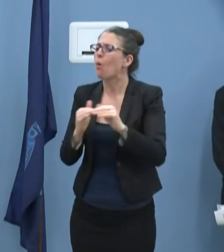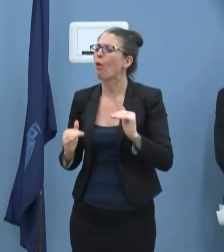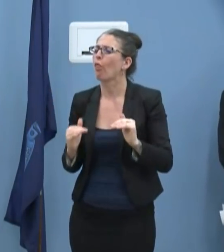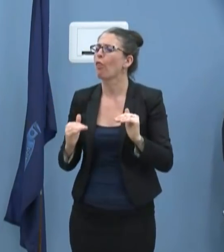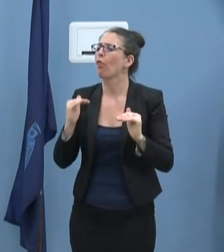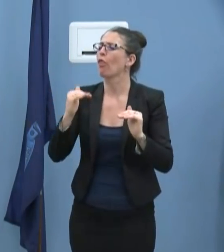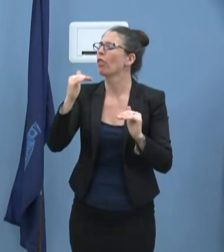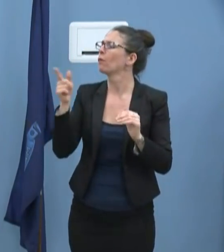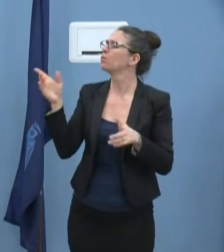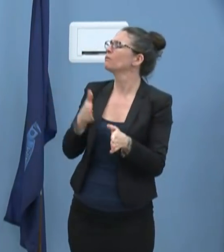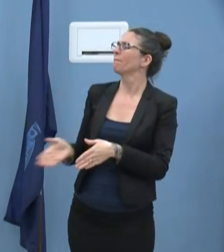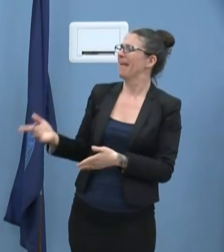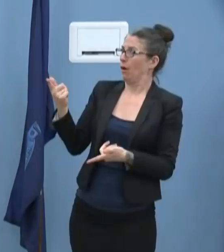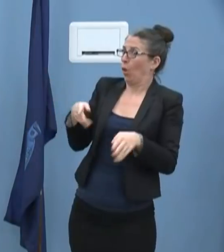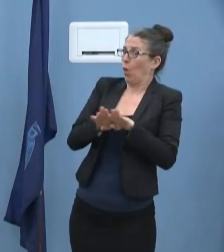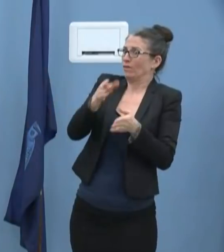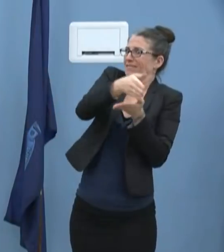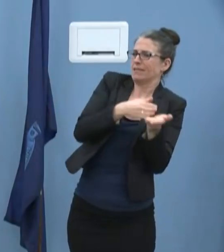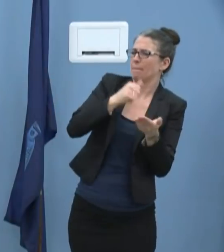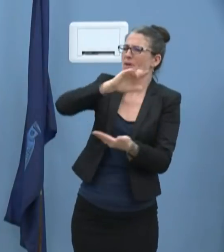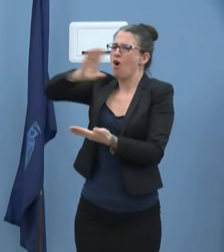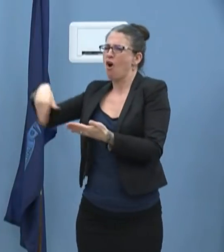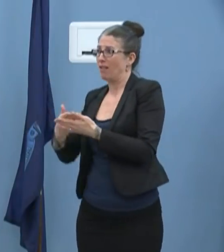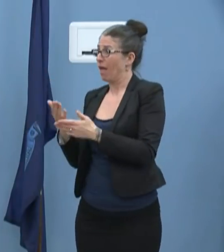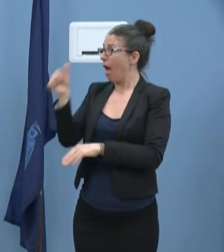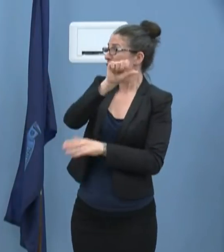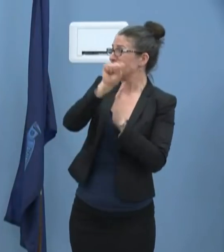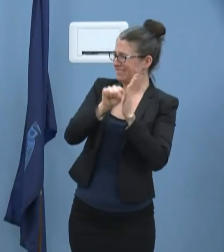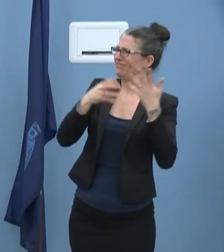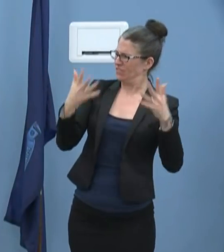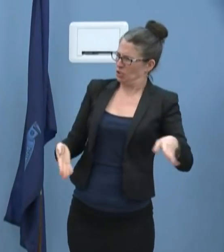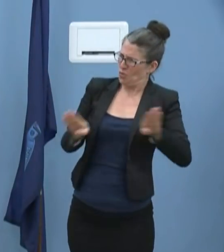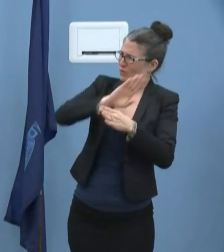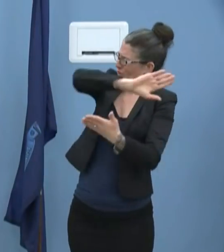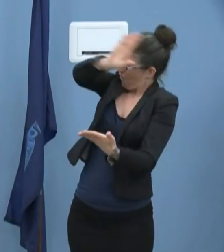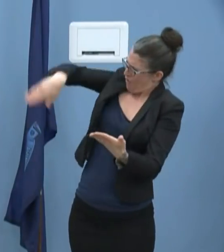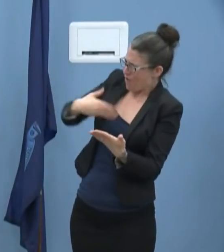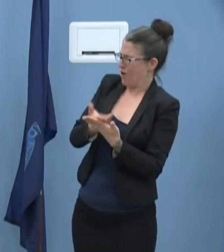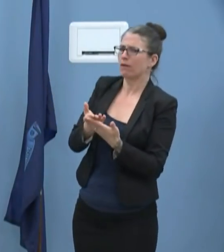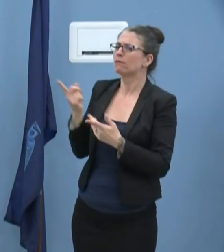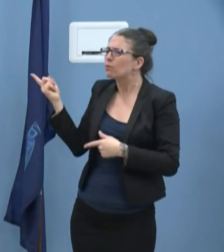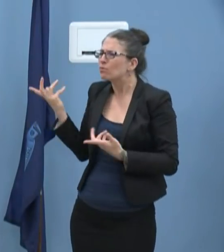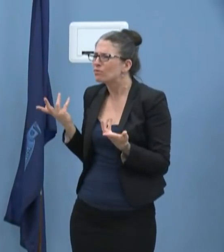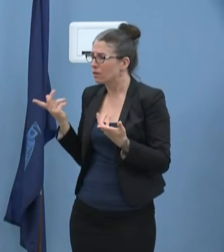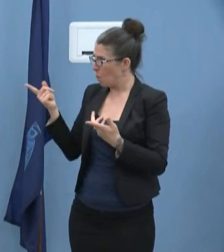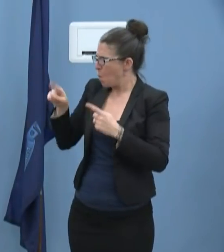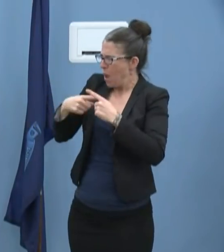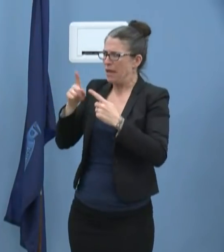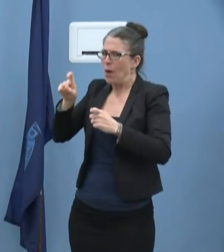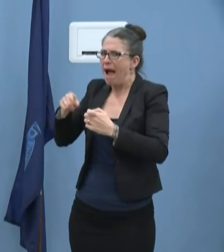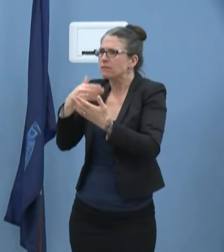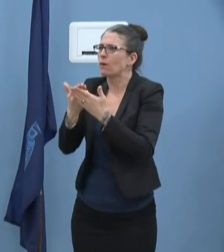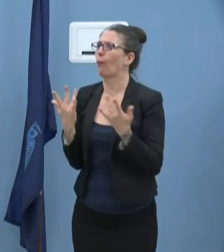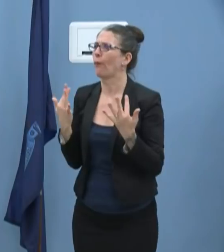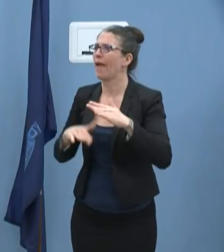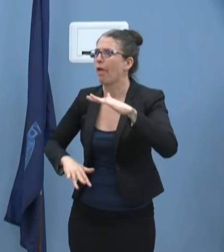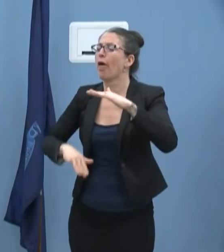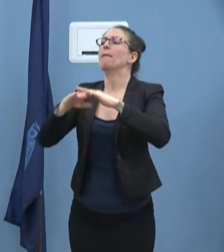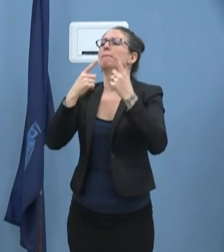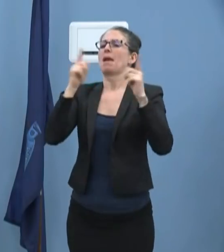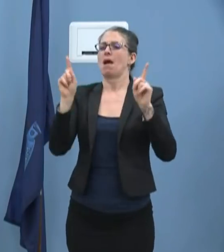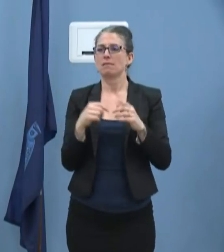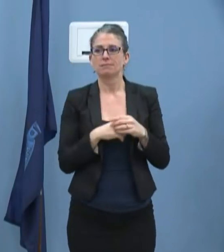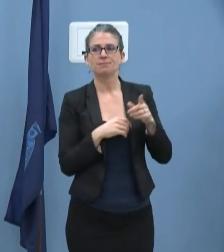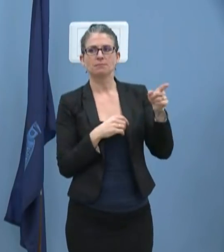At which I take what? You take tougher action, even more prison action? This is pretty aggressive action. Ask any of the restaurants or